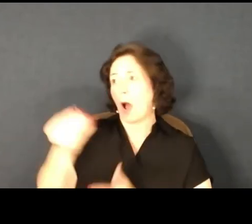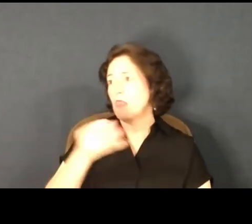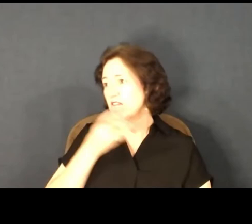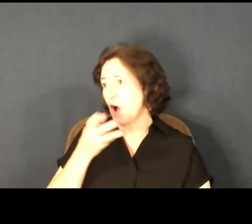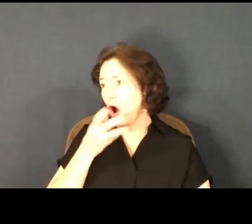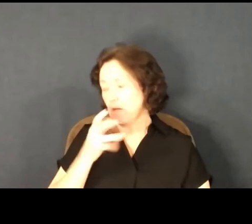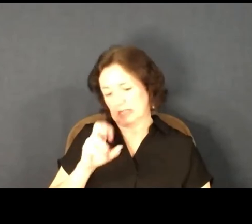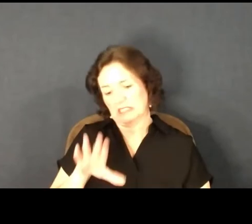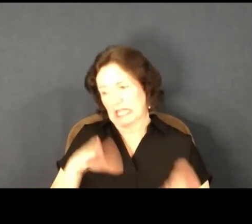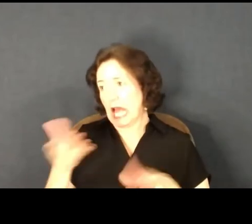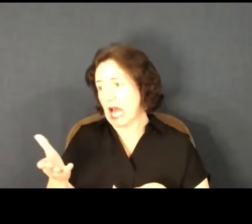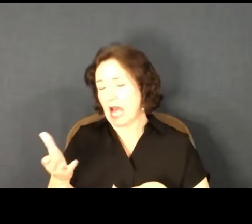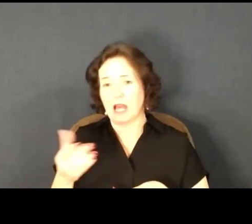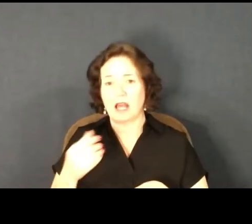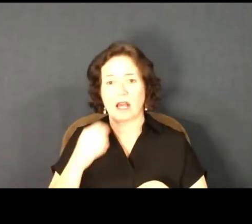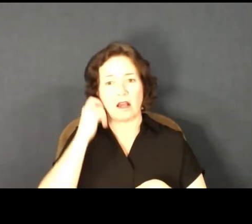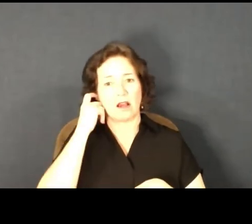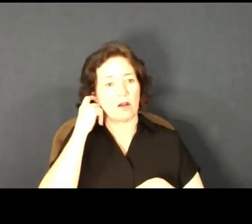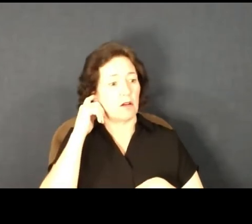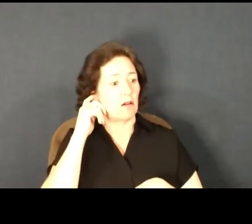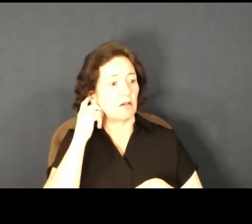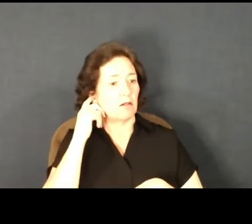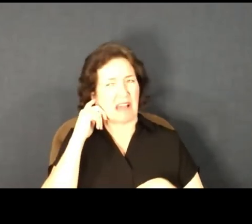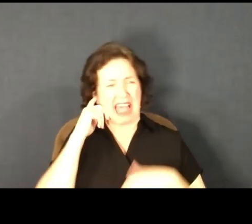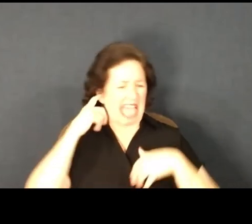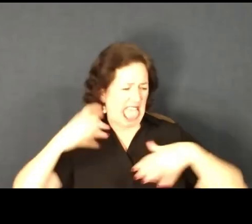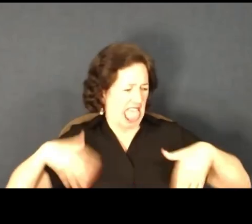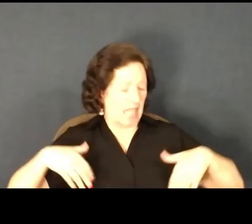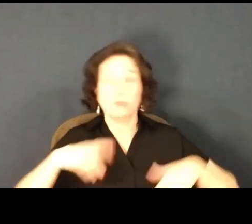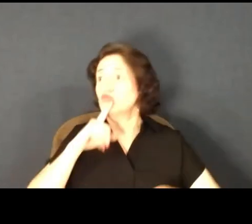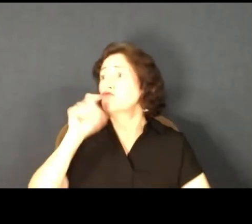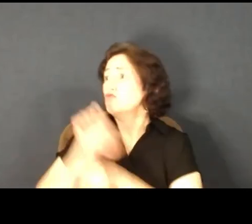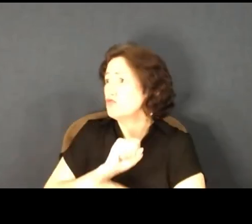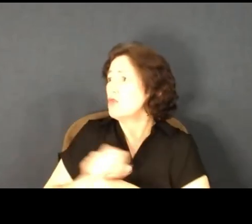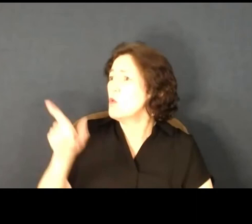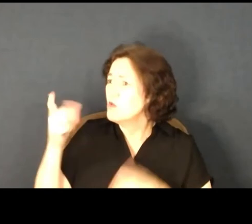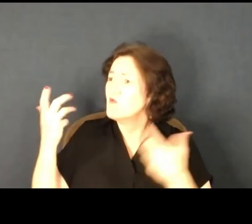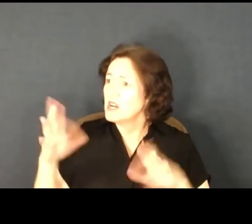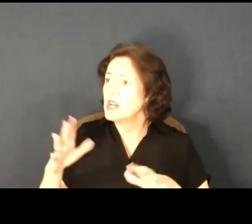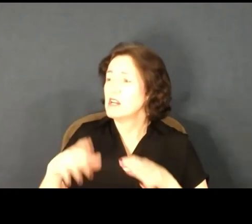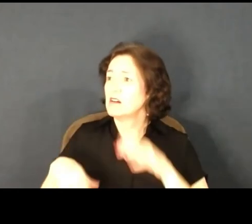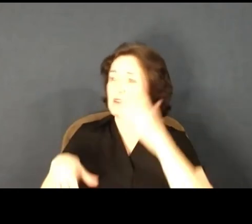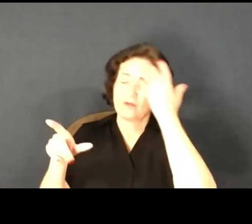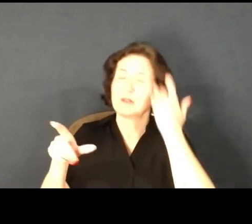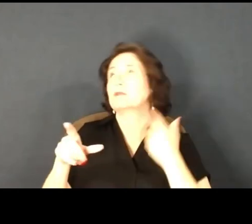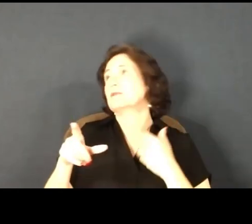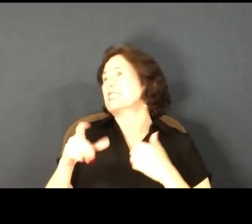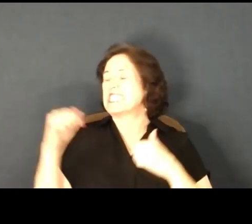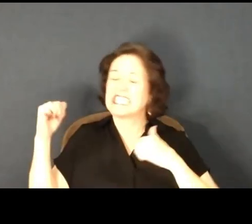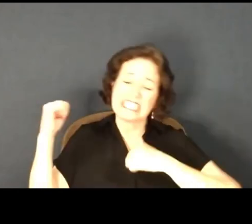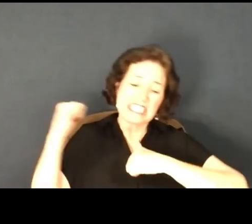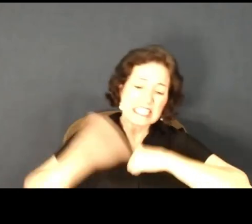I have not. She said, you have too. You are stone cold